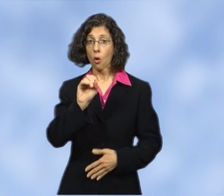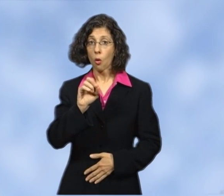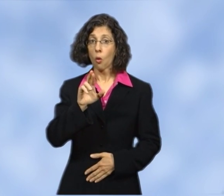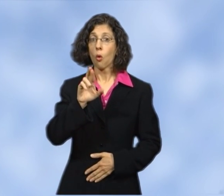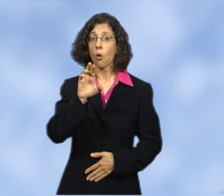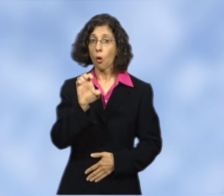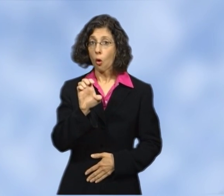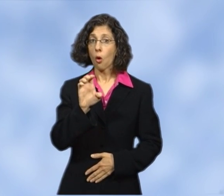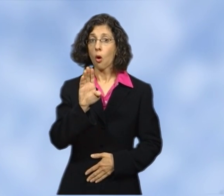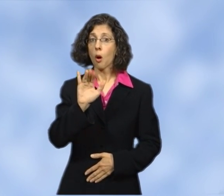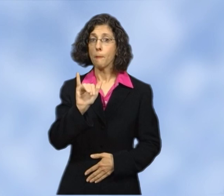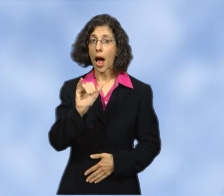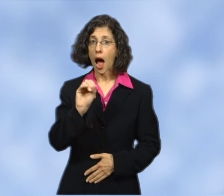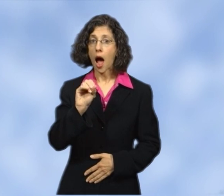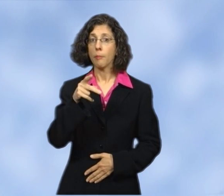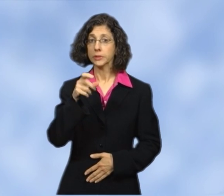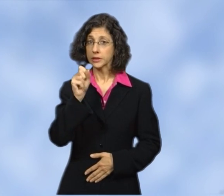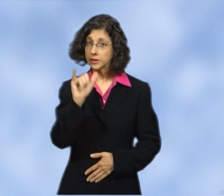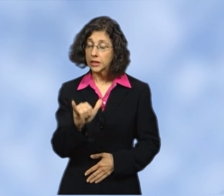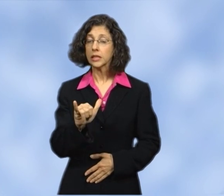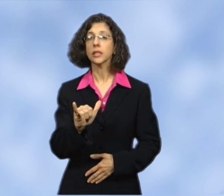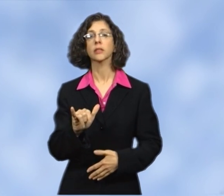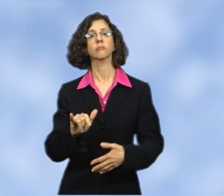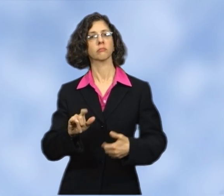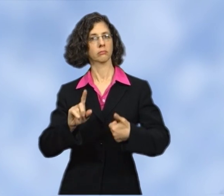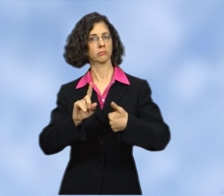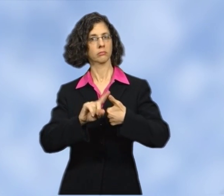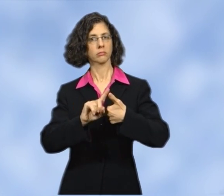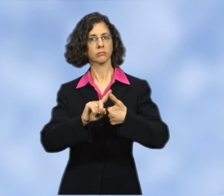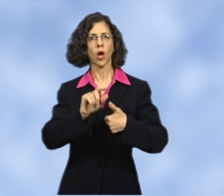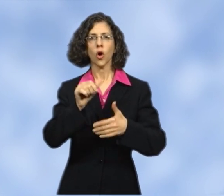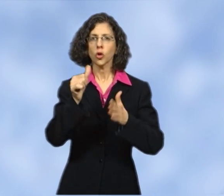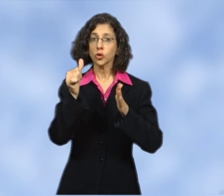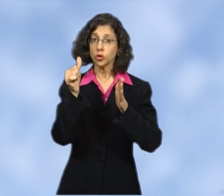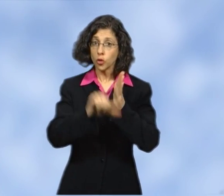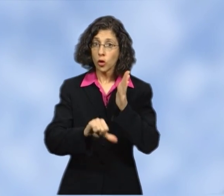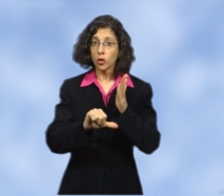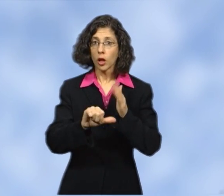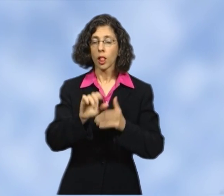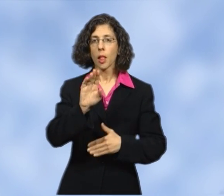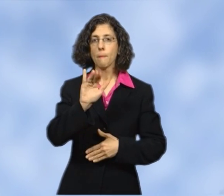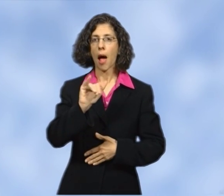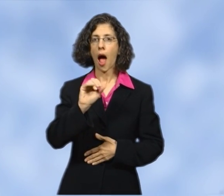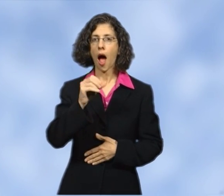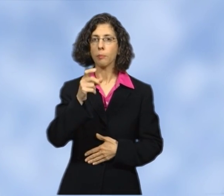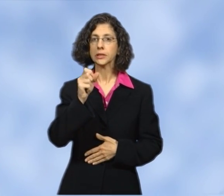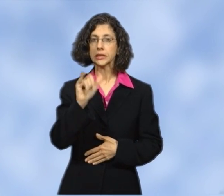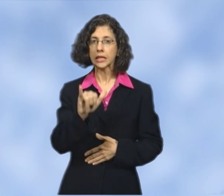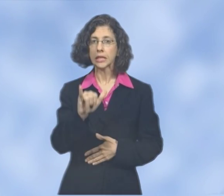core biopsy, and surgical biopsy.